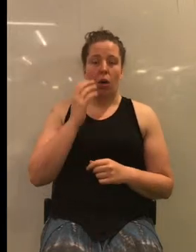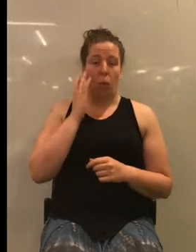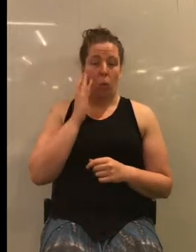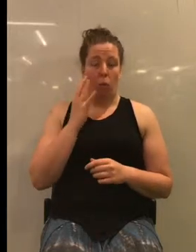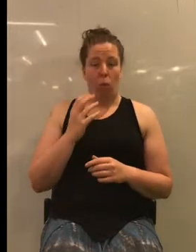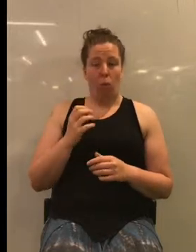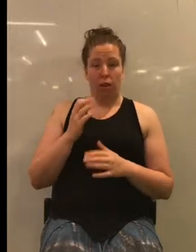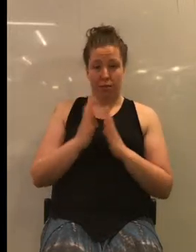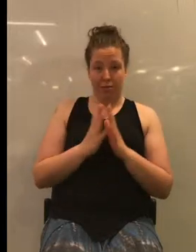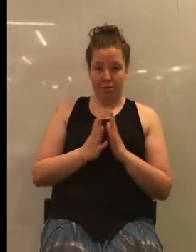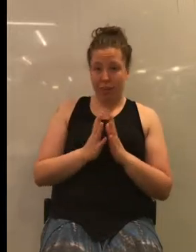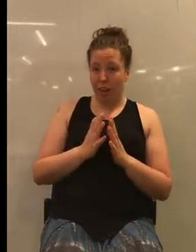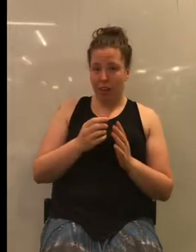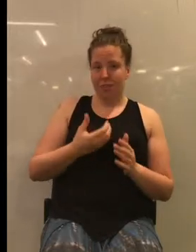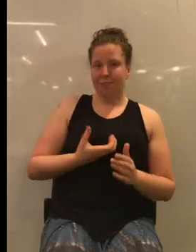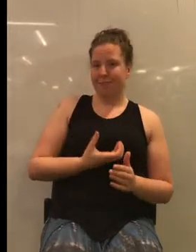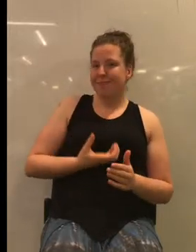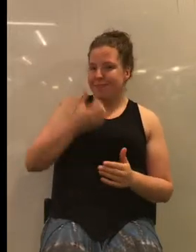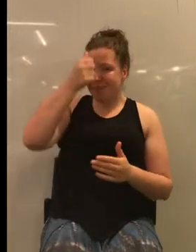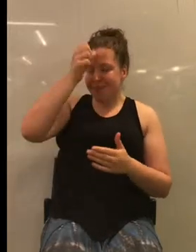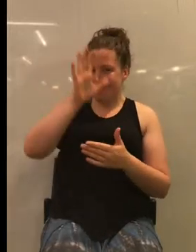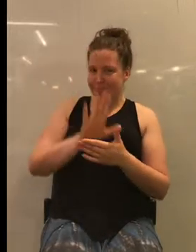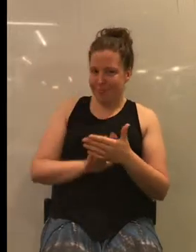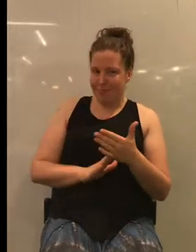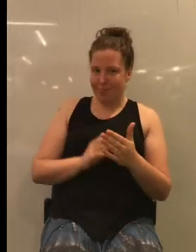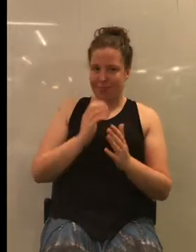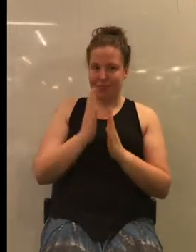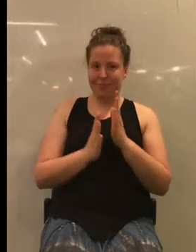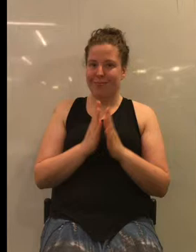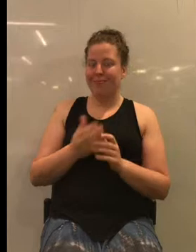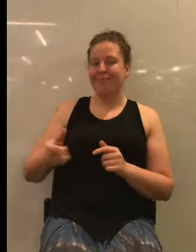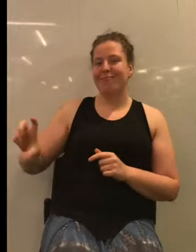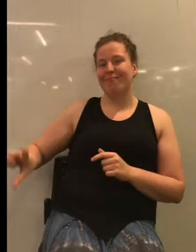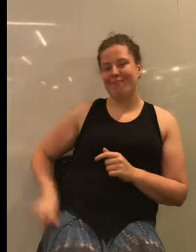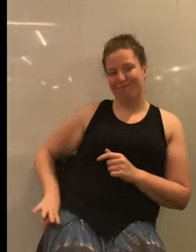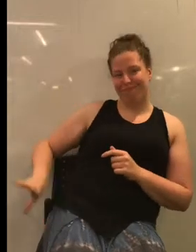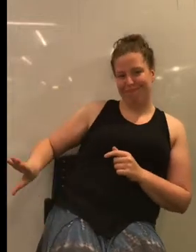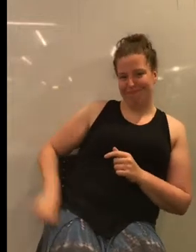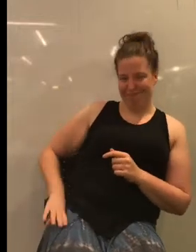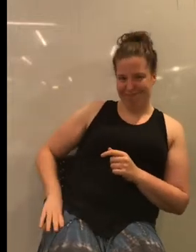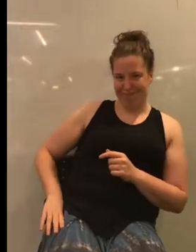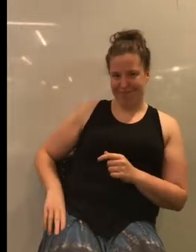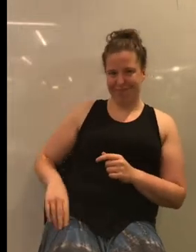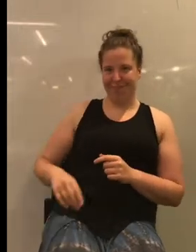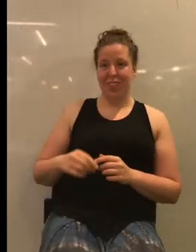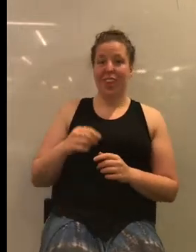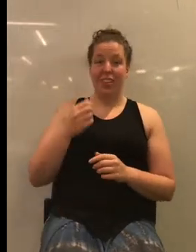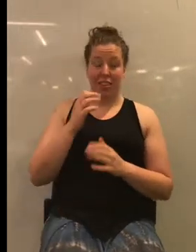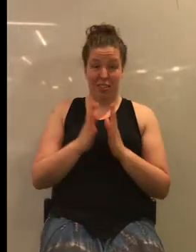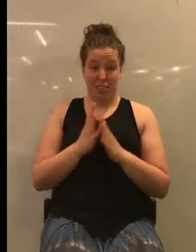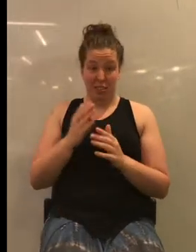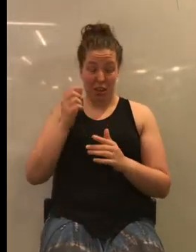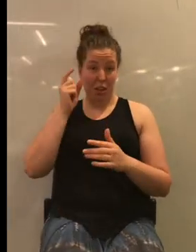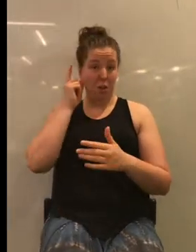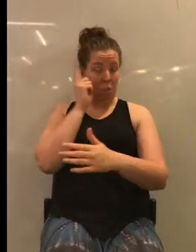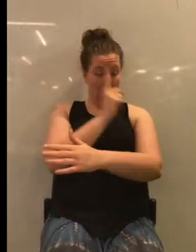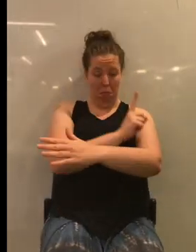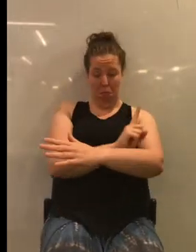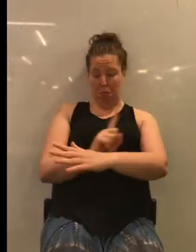When a signer gets more comfortable with the language, the signs can often become lazy and will sign last